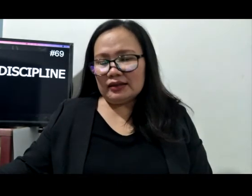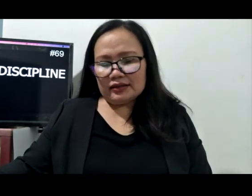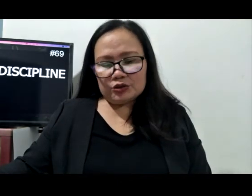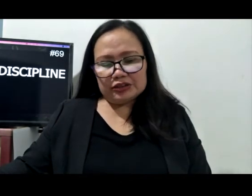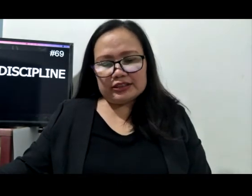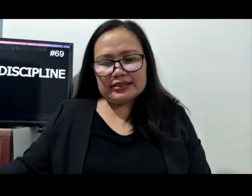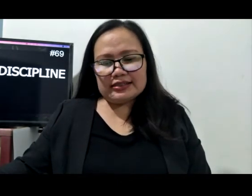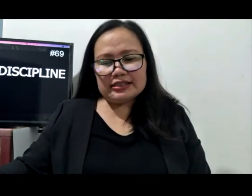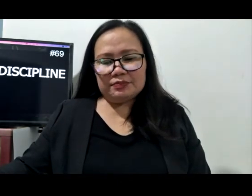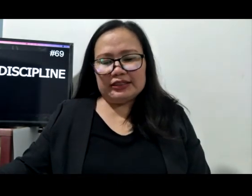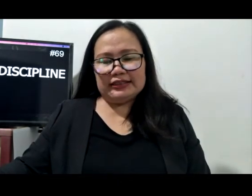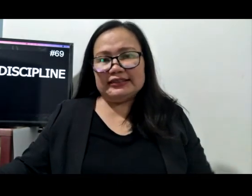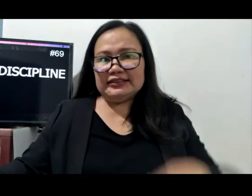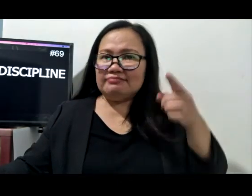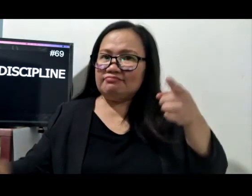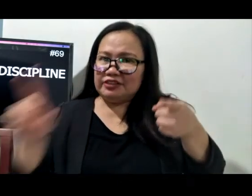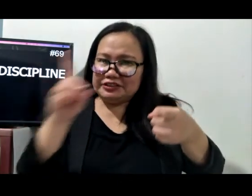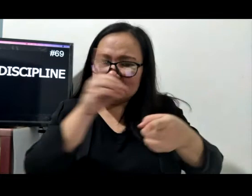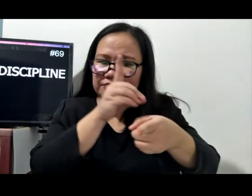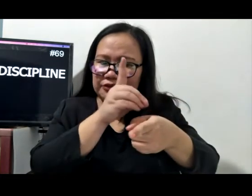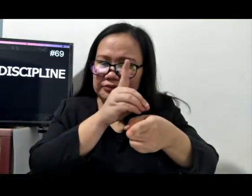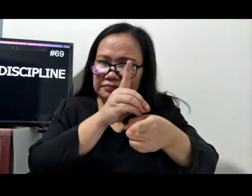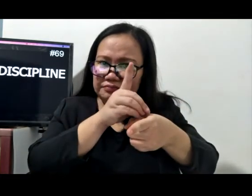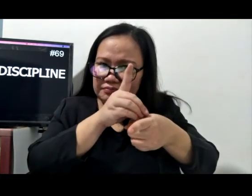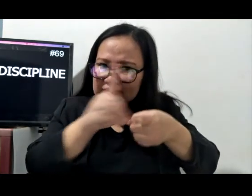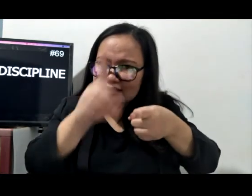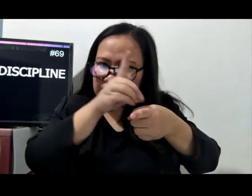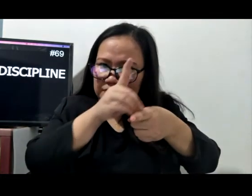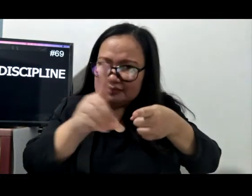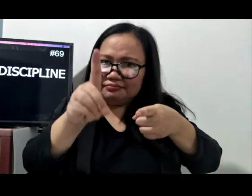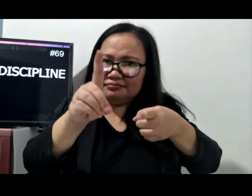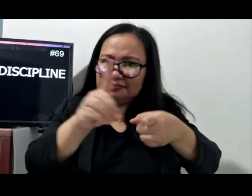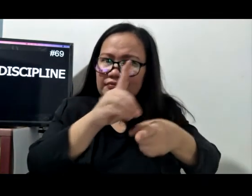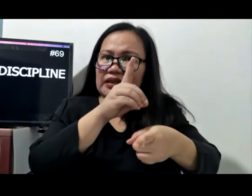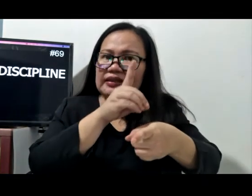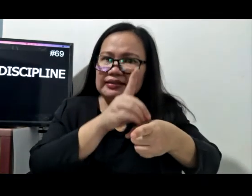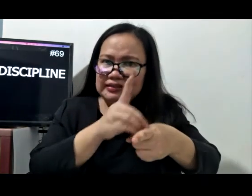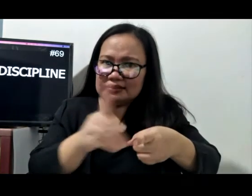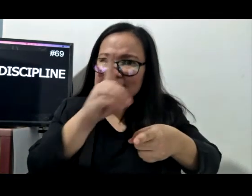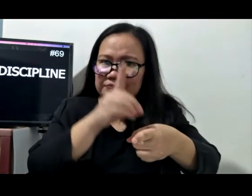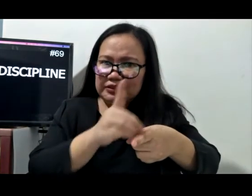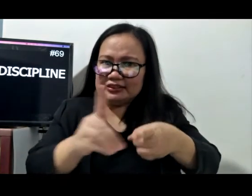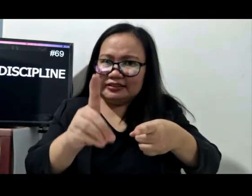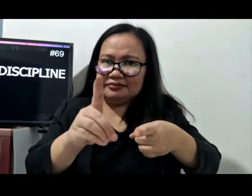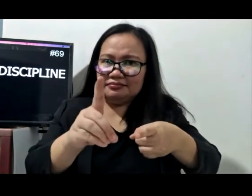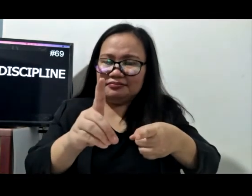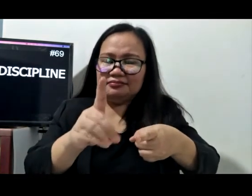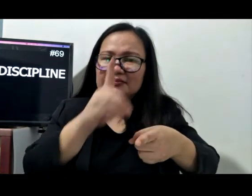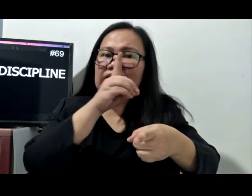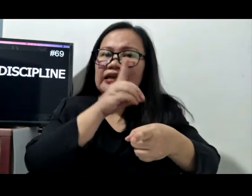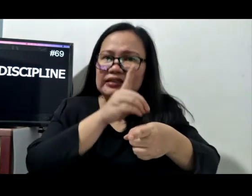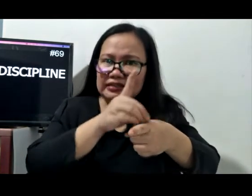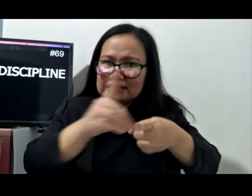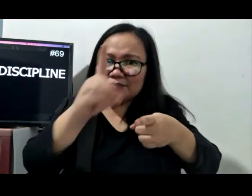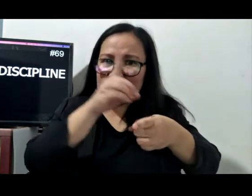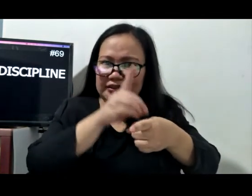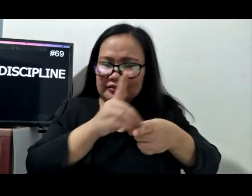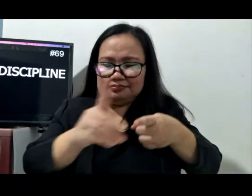Next word is discipline. Very simple. Discipline, discipline, discipline.